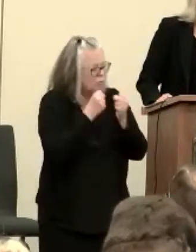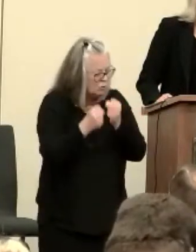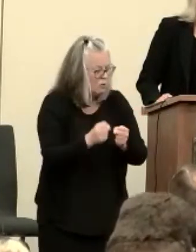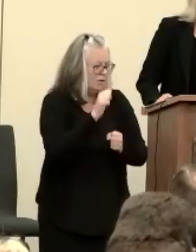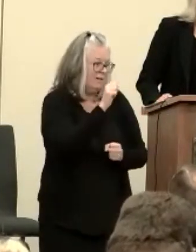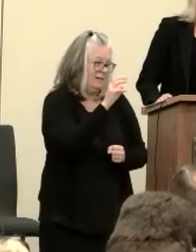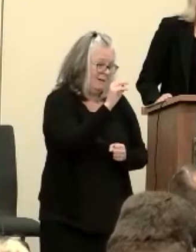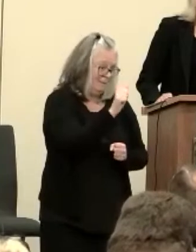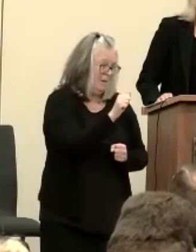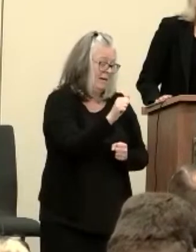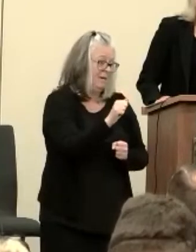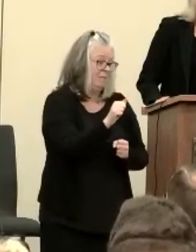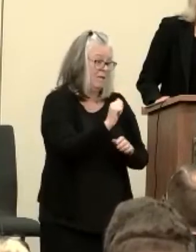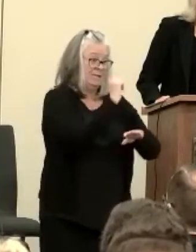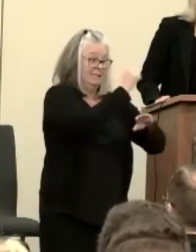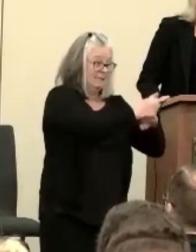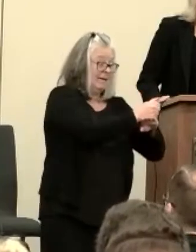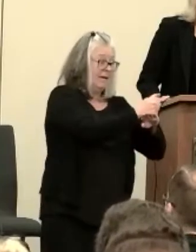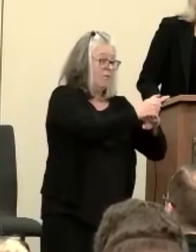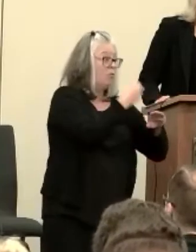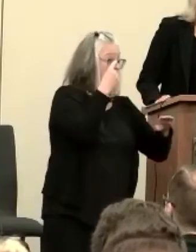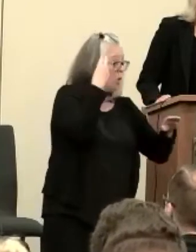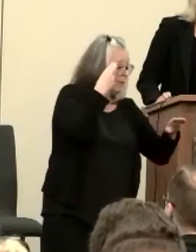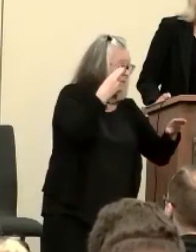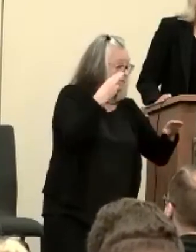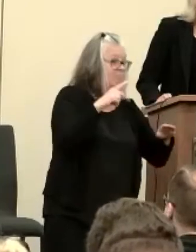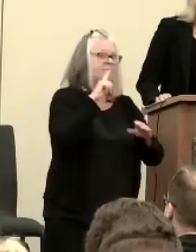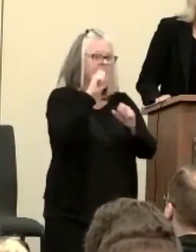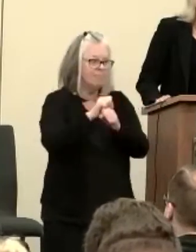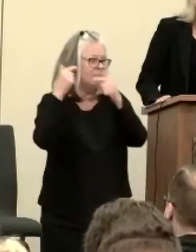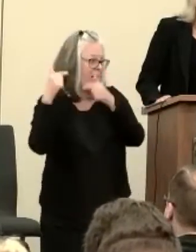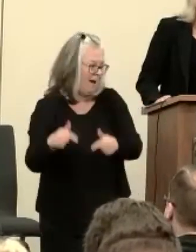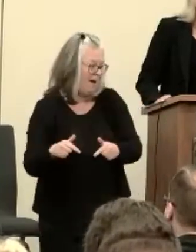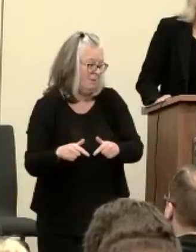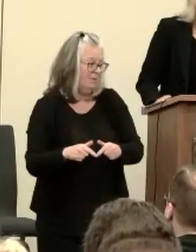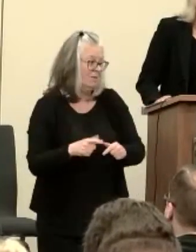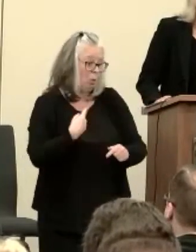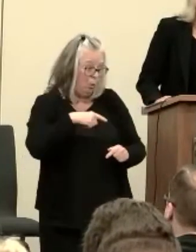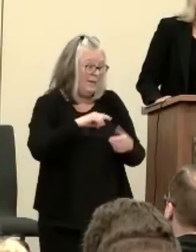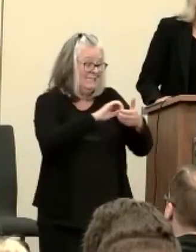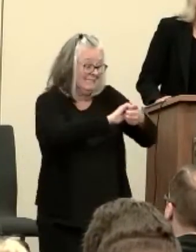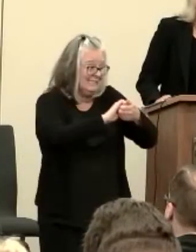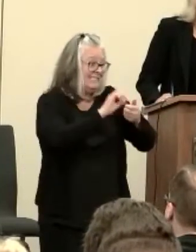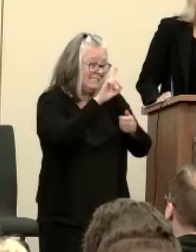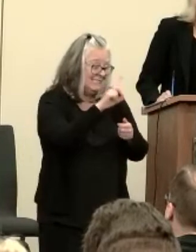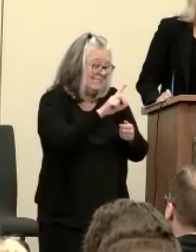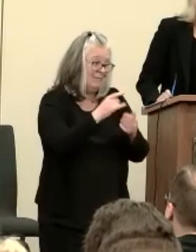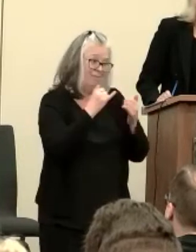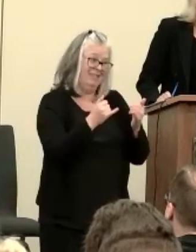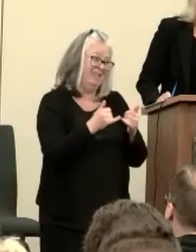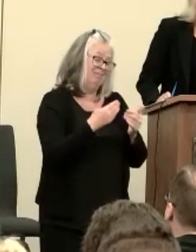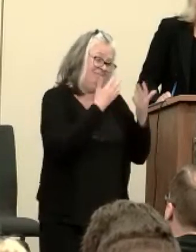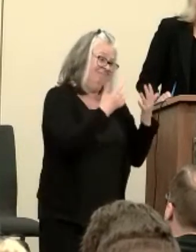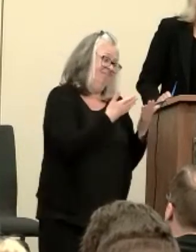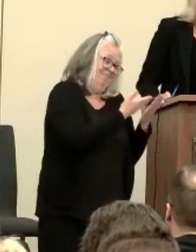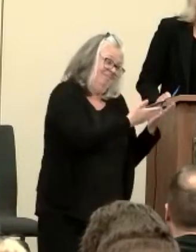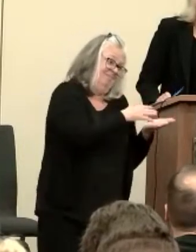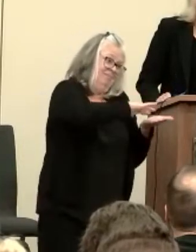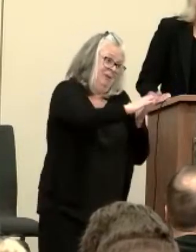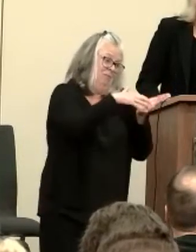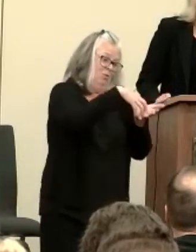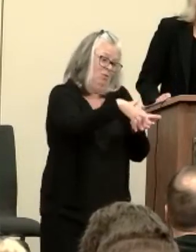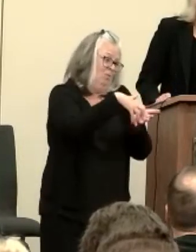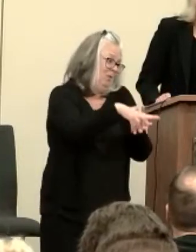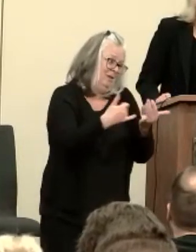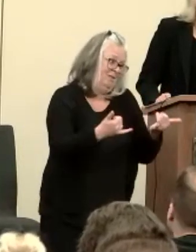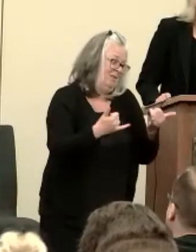it did what it was intended to do. And unfortunately, like I said, it's been weakened and watered down. And I